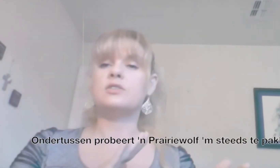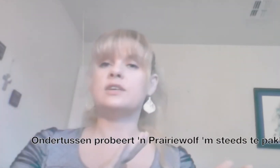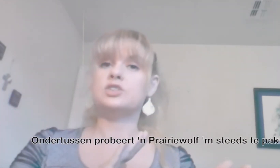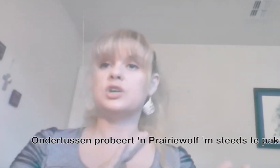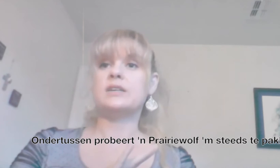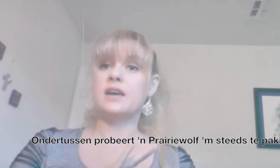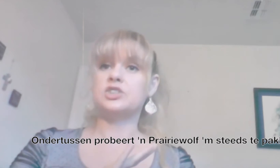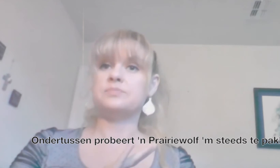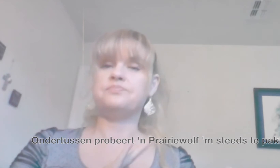Coyote is trying to catch him.